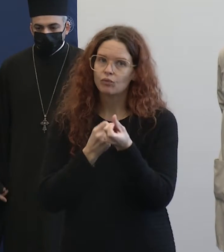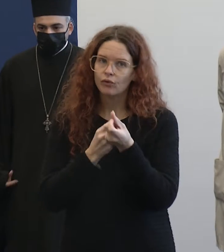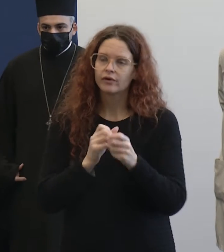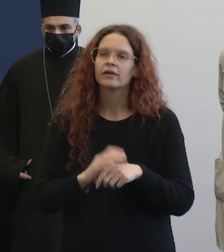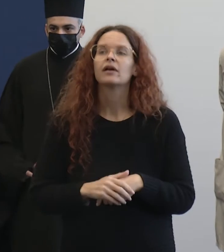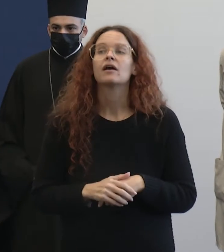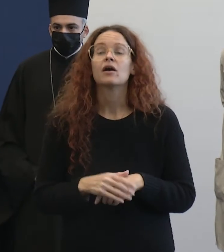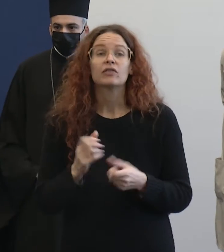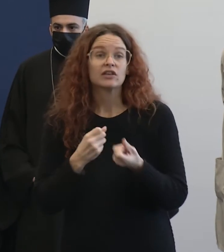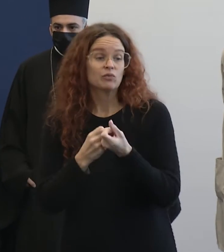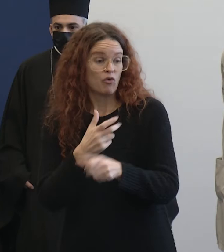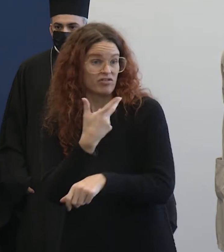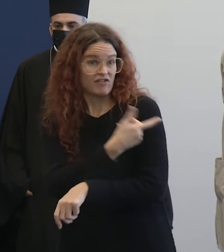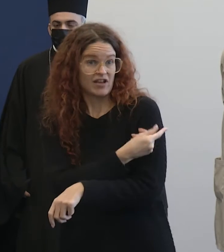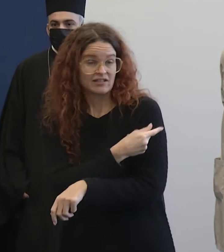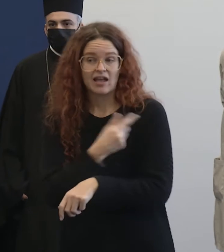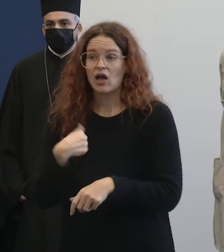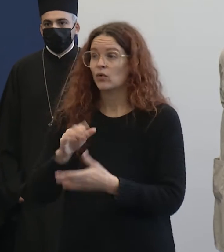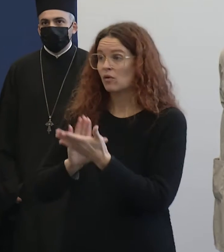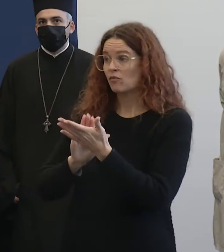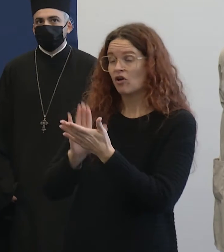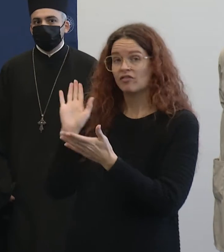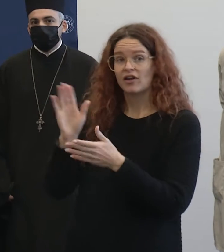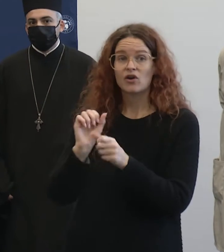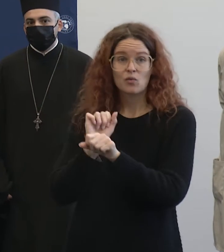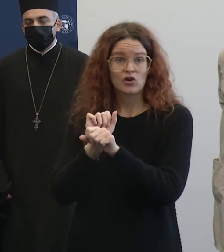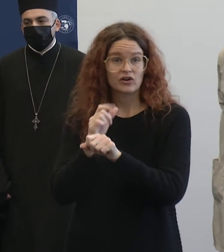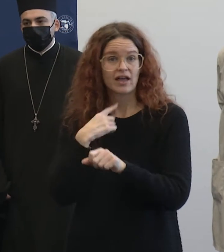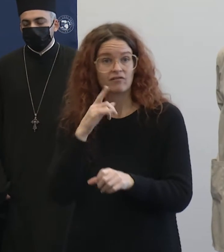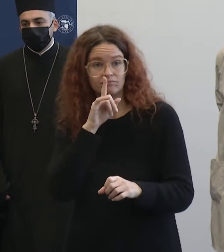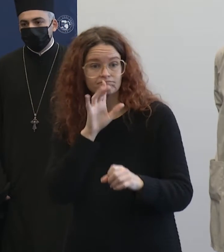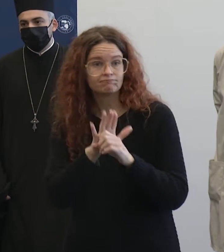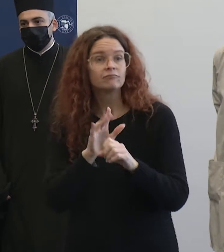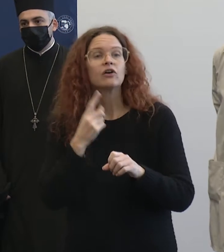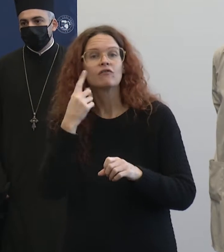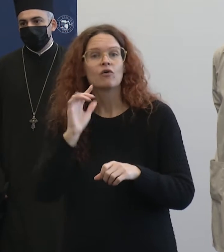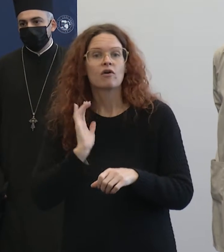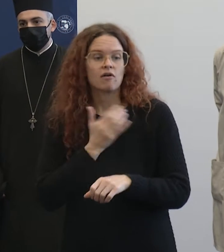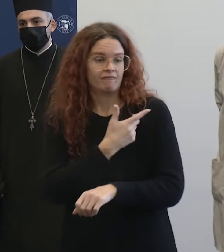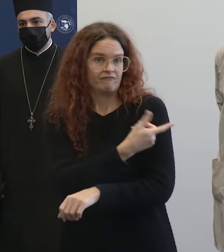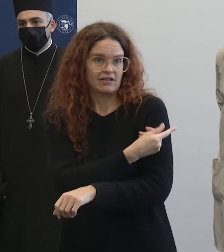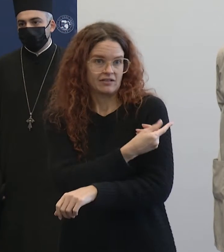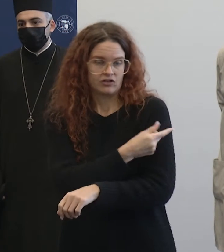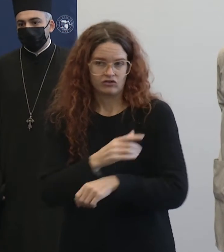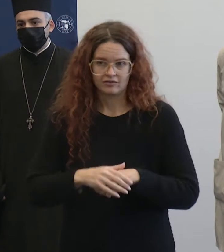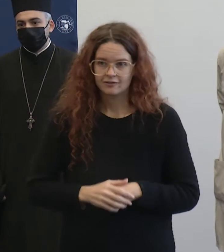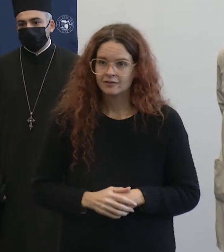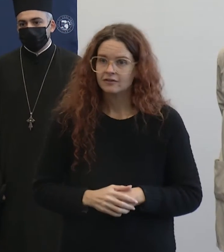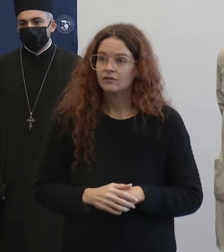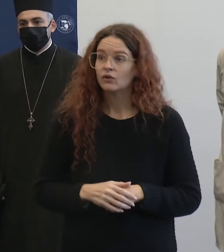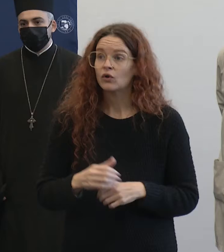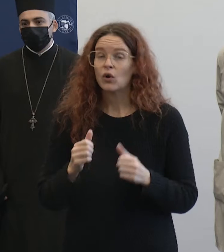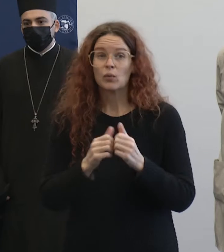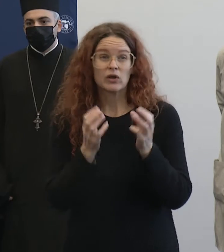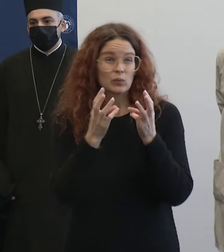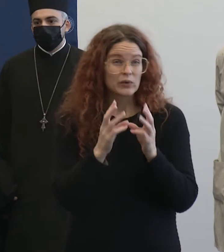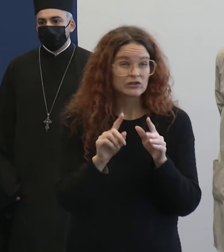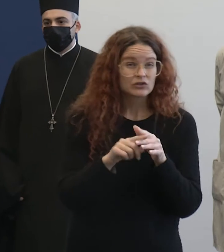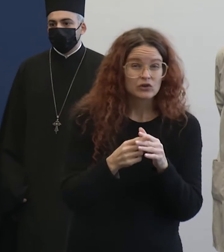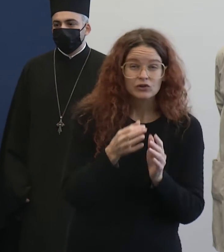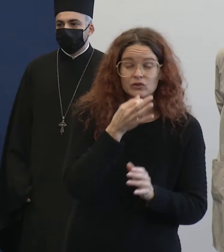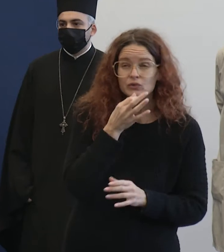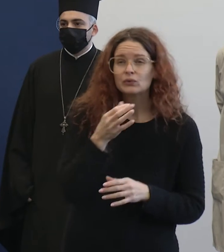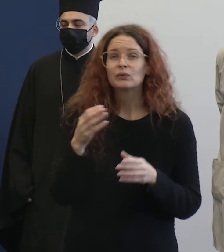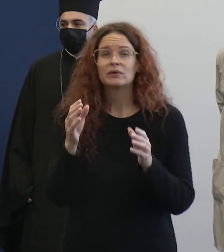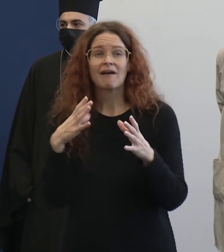vaccination, and we applaud their work and dedication to this effort. With winter on us and the holiday season, for many, we're